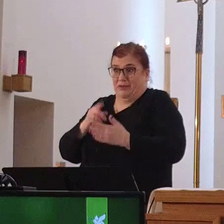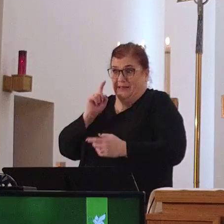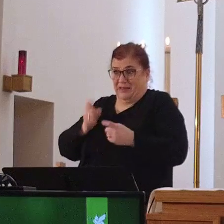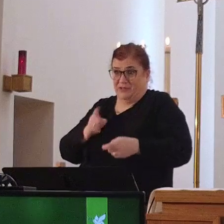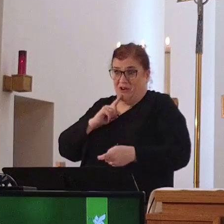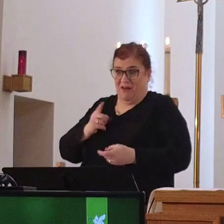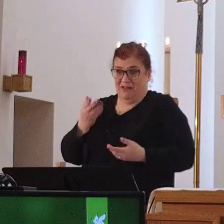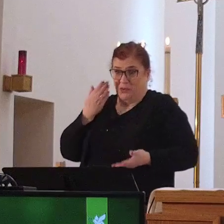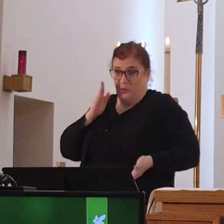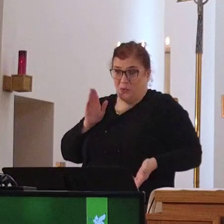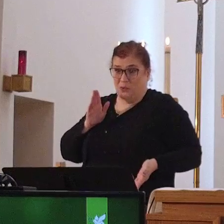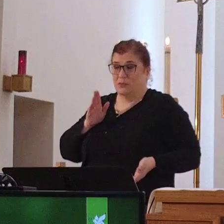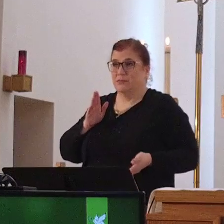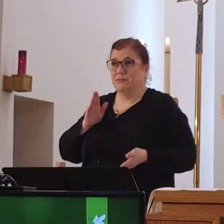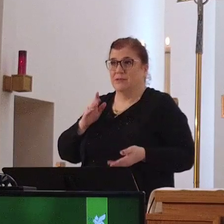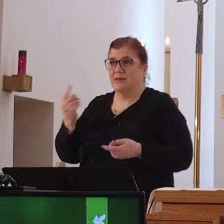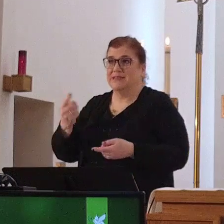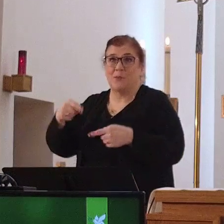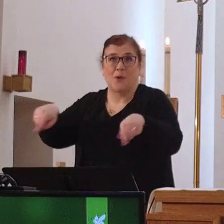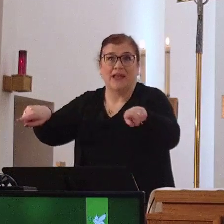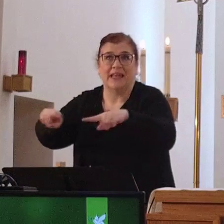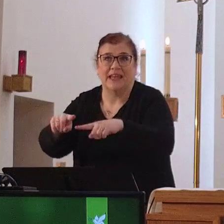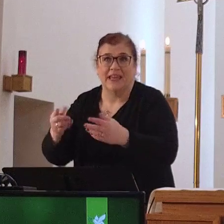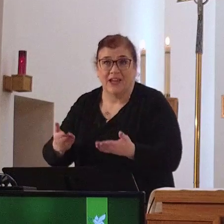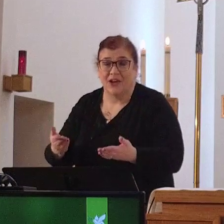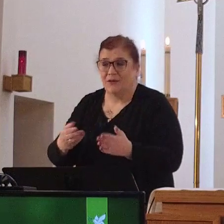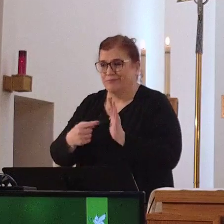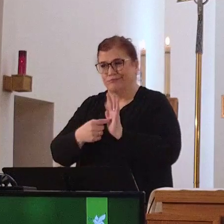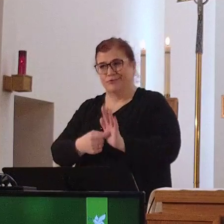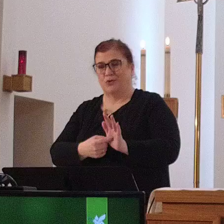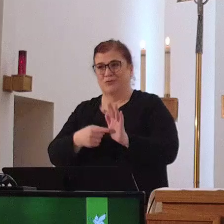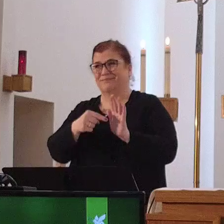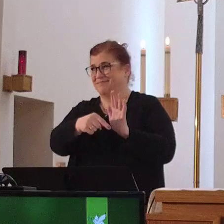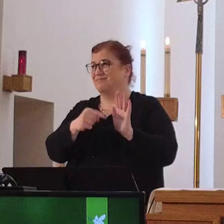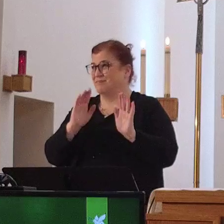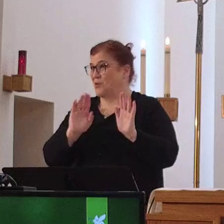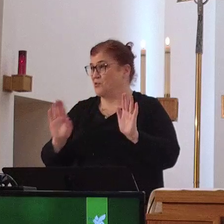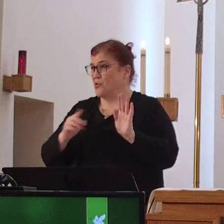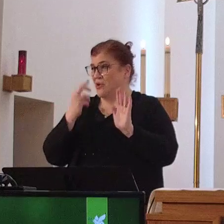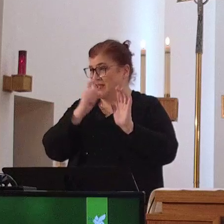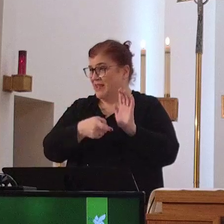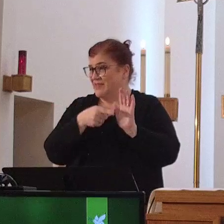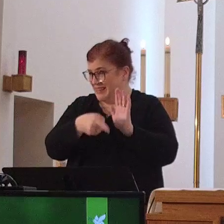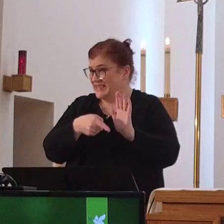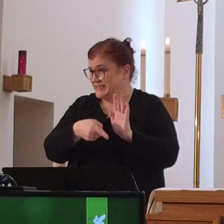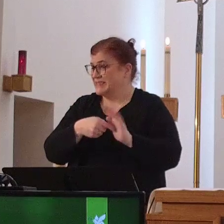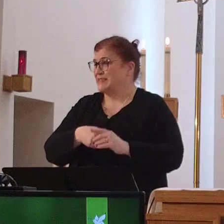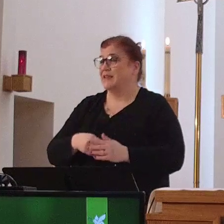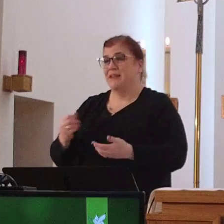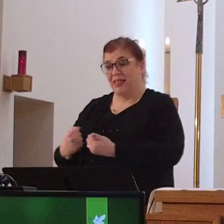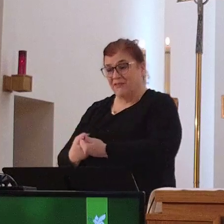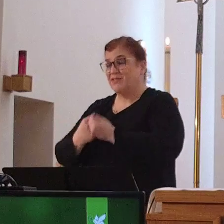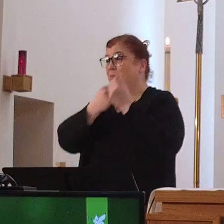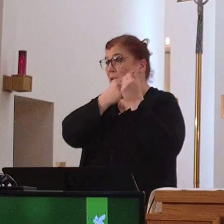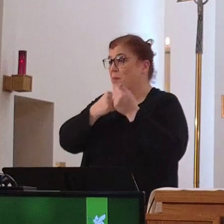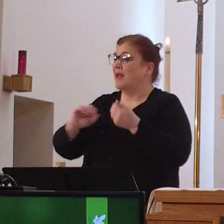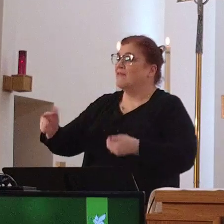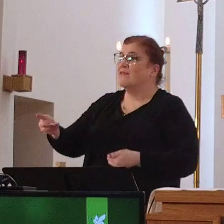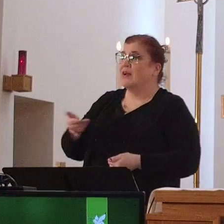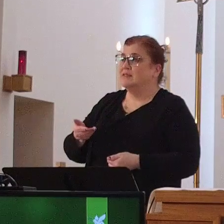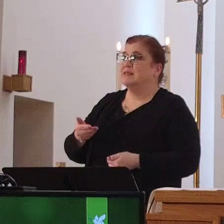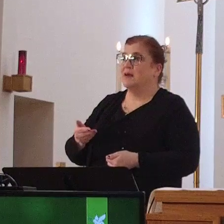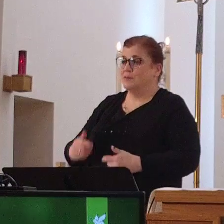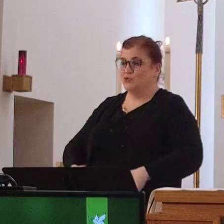are, someone here points them out, lifts them up, and invites them